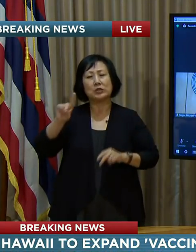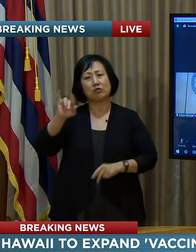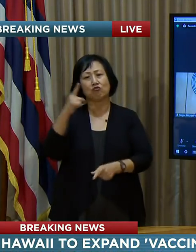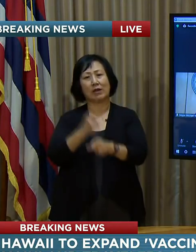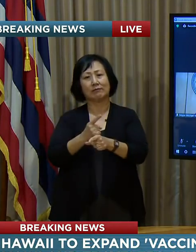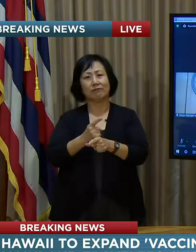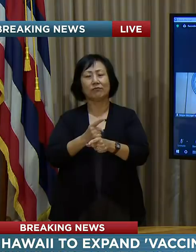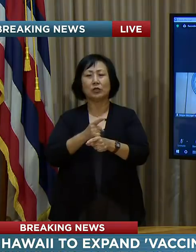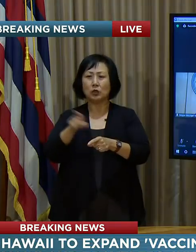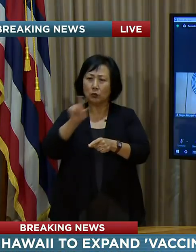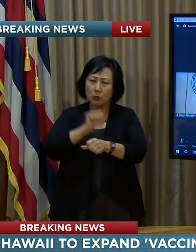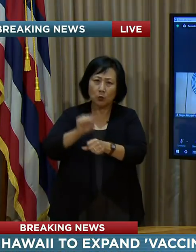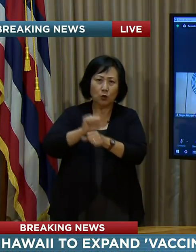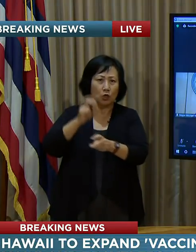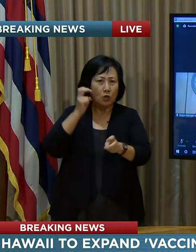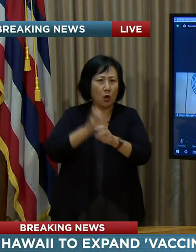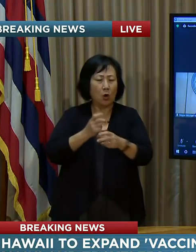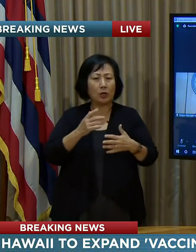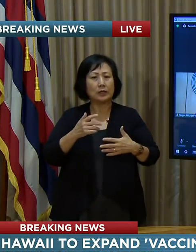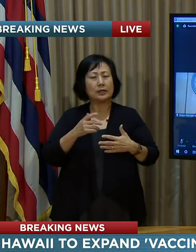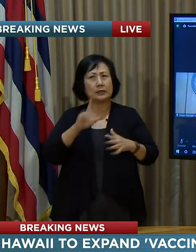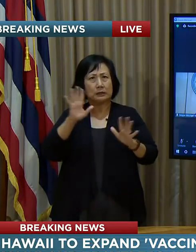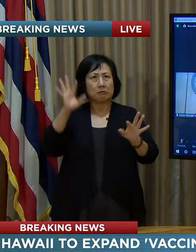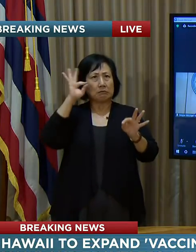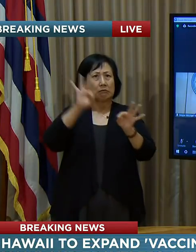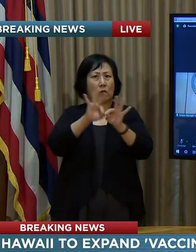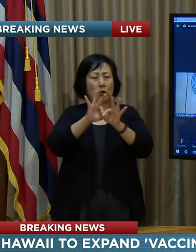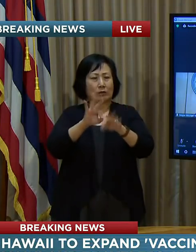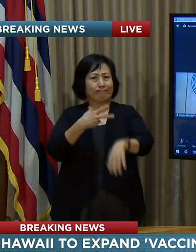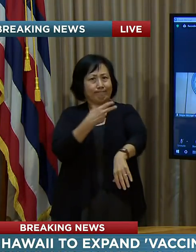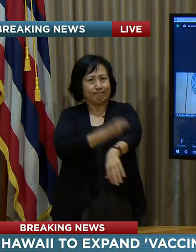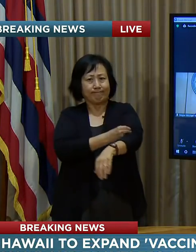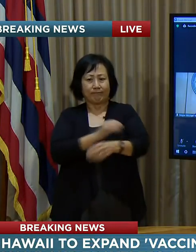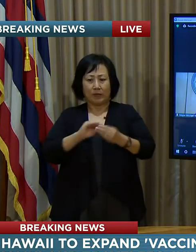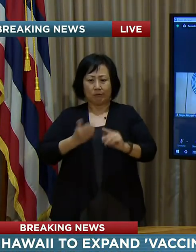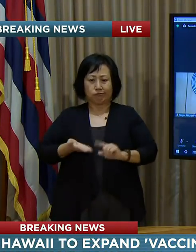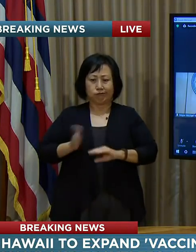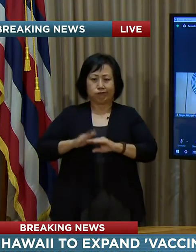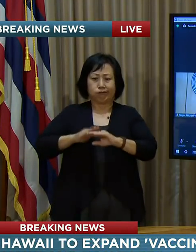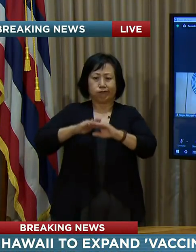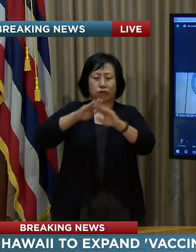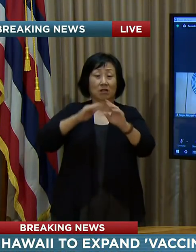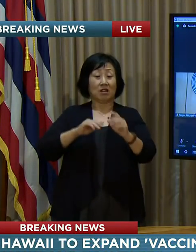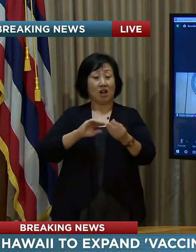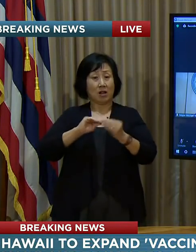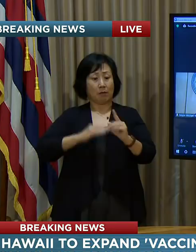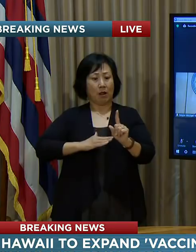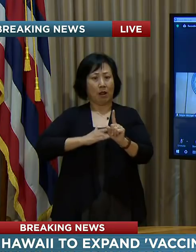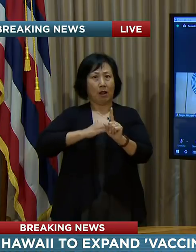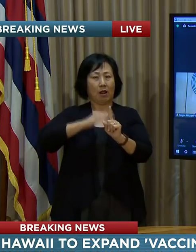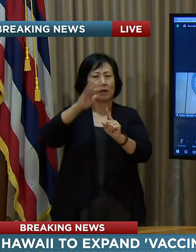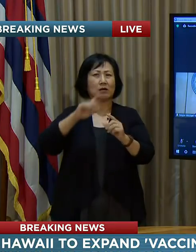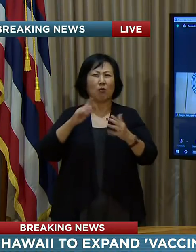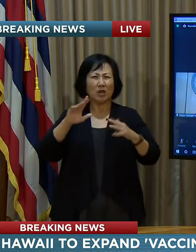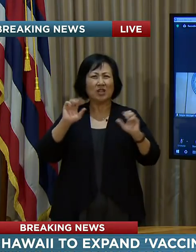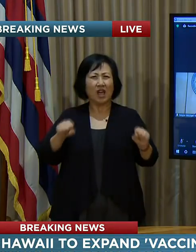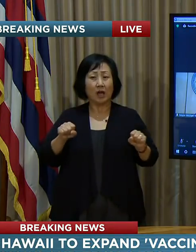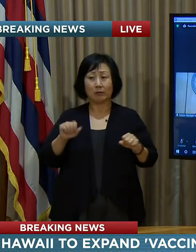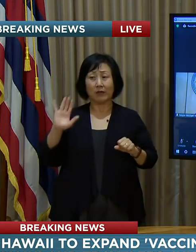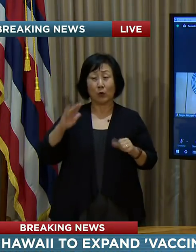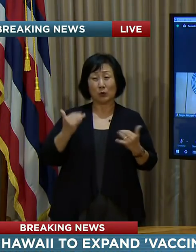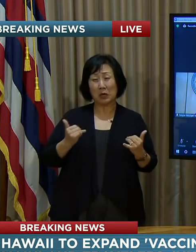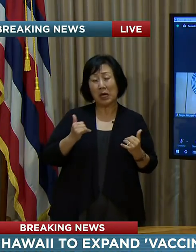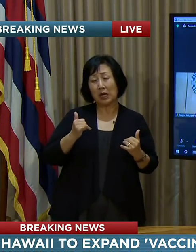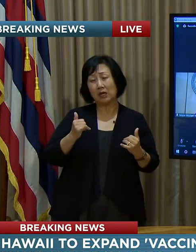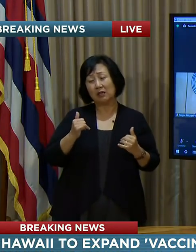have worked so very hard to make sure we're at this point. All our numbers are manageable. We had double digits